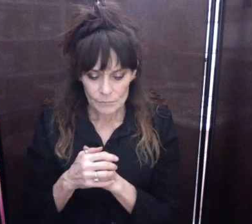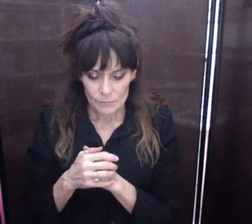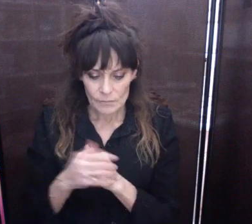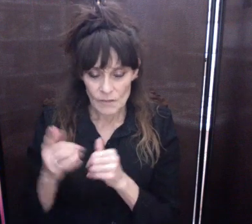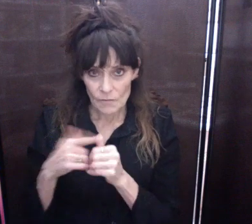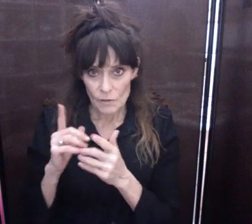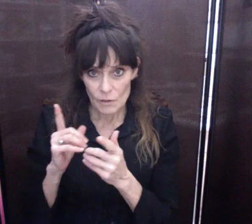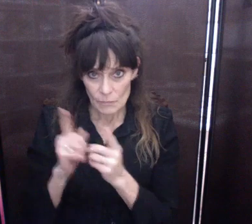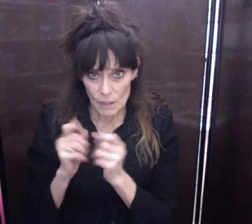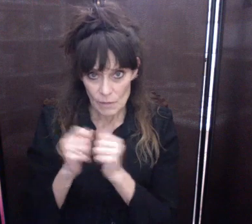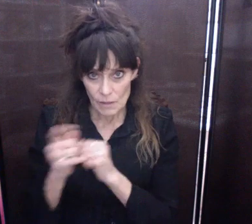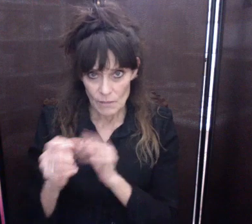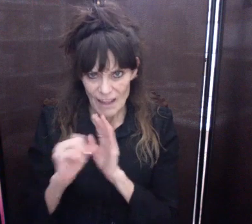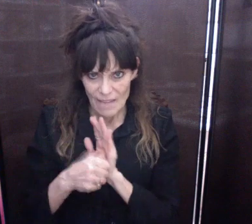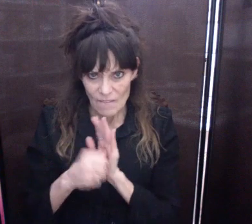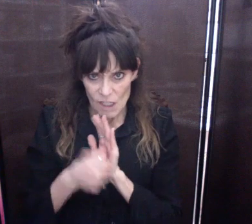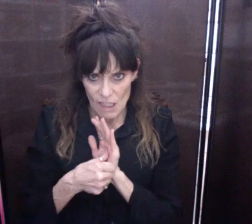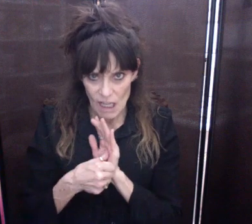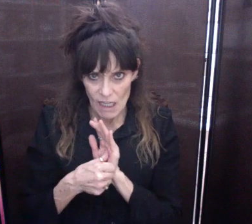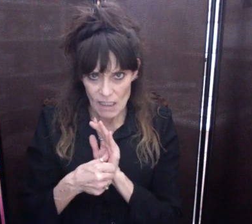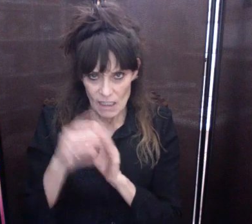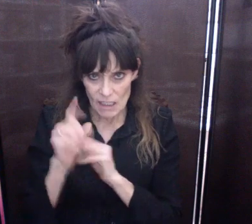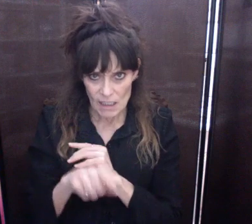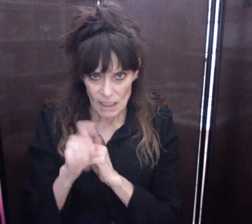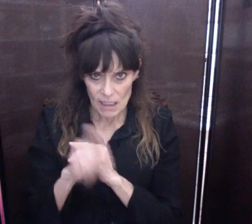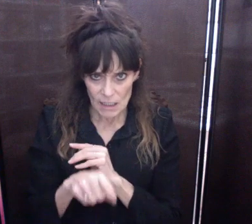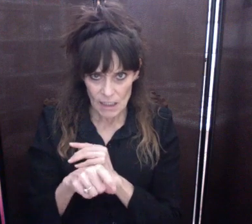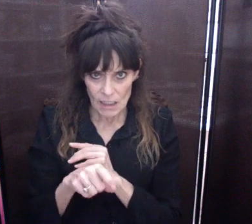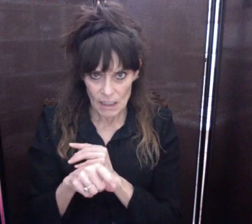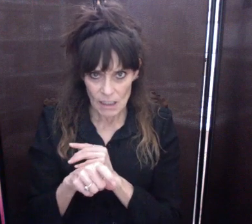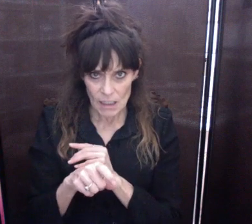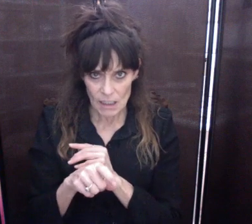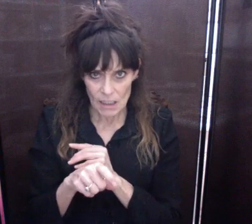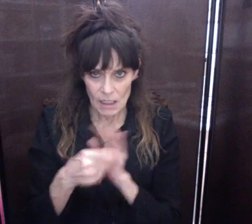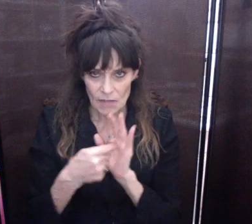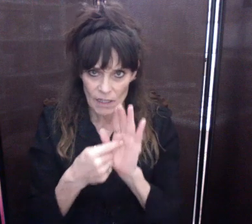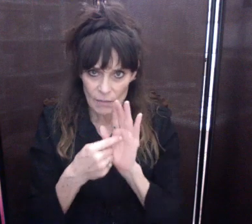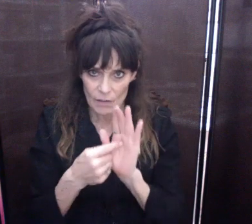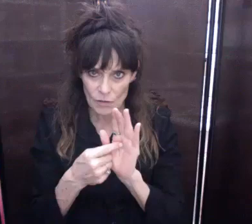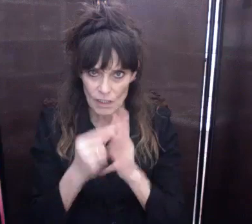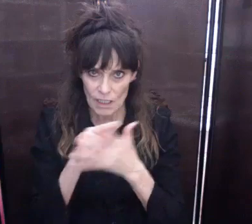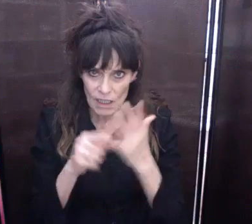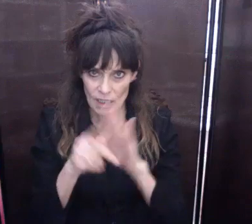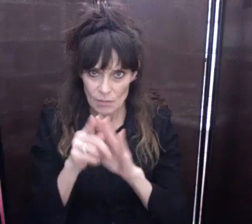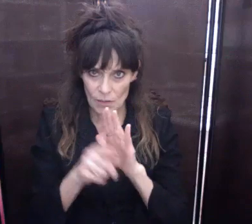with him, emphasized the absolute necessity of demonstrating these principles in all my